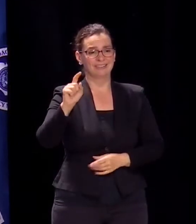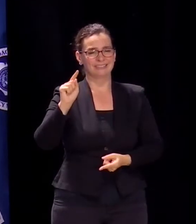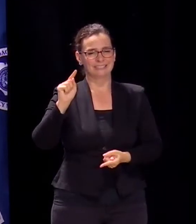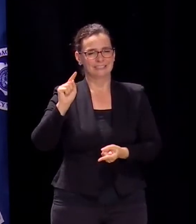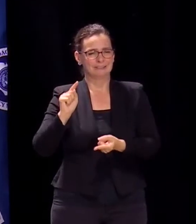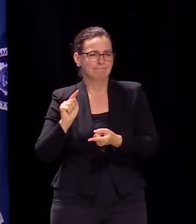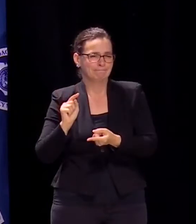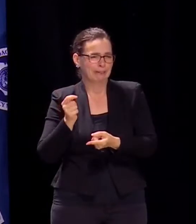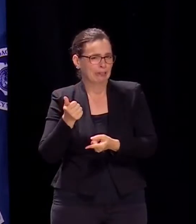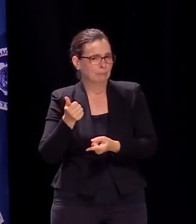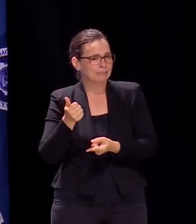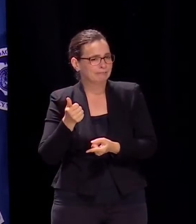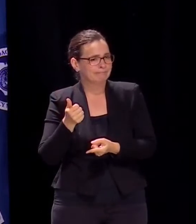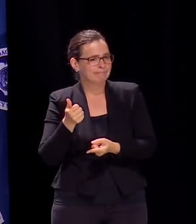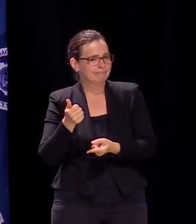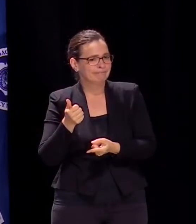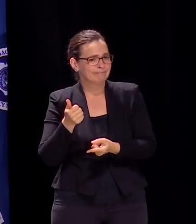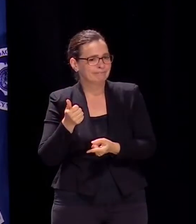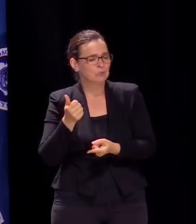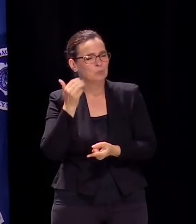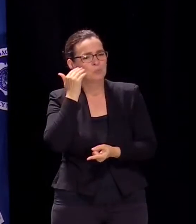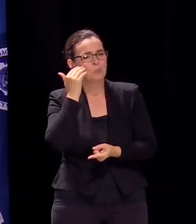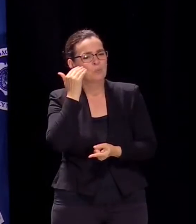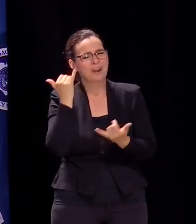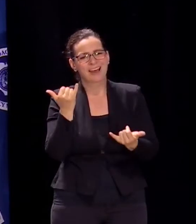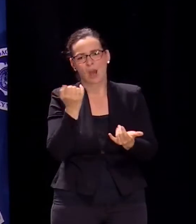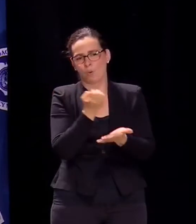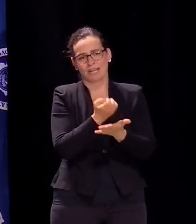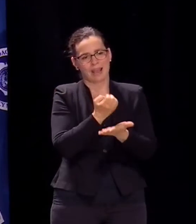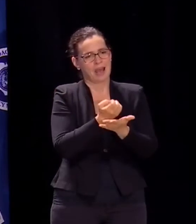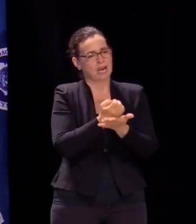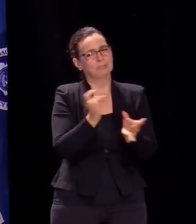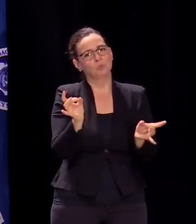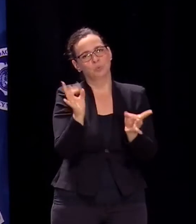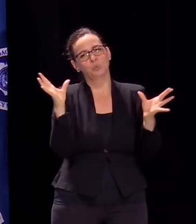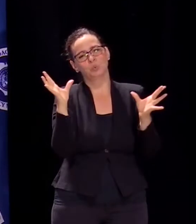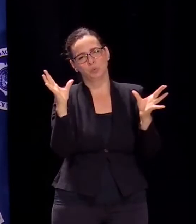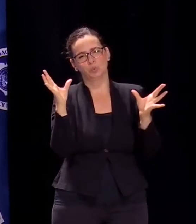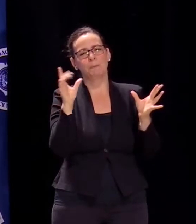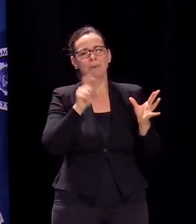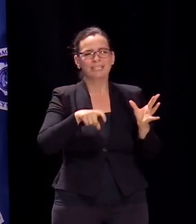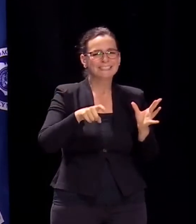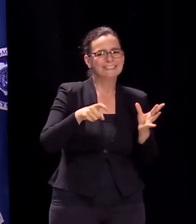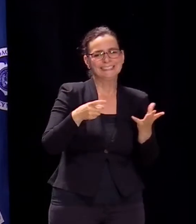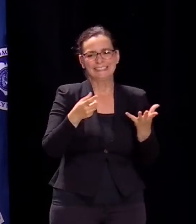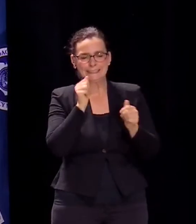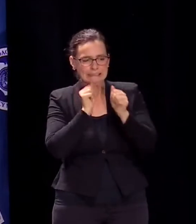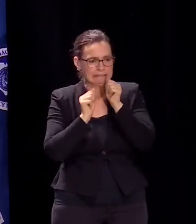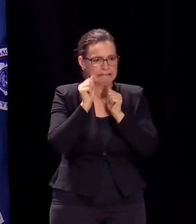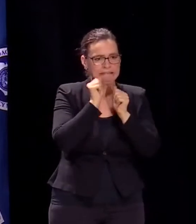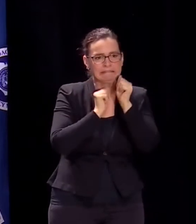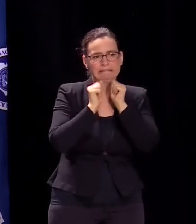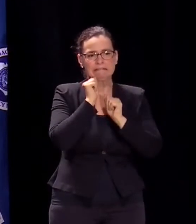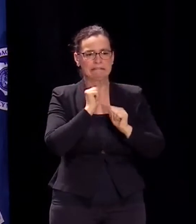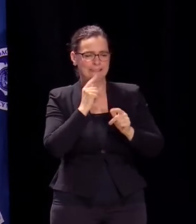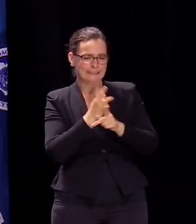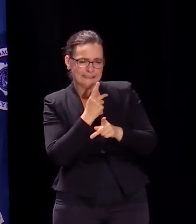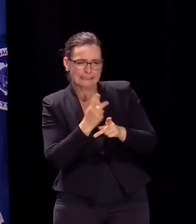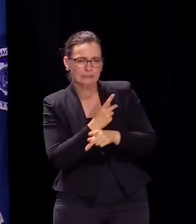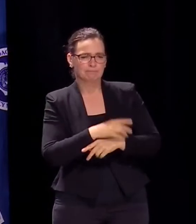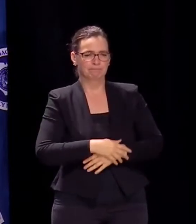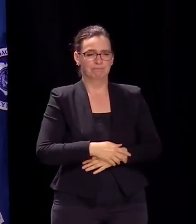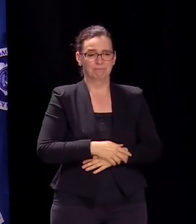to this, we have costs related to personnel and overtime during the pandemic. We have costs related